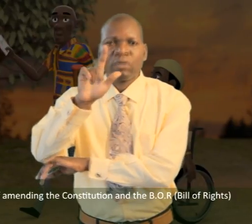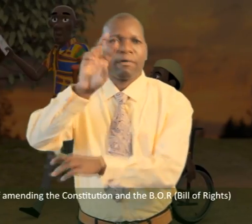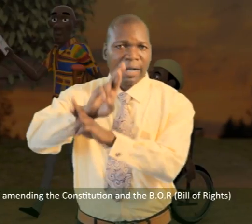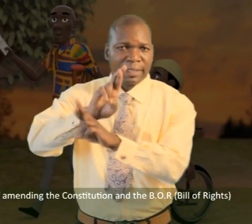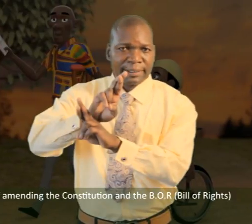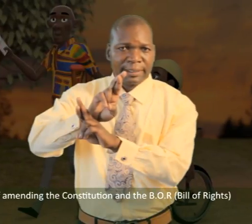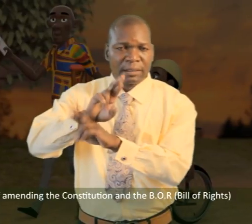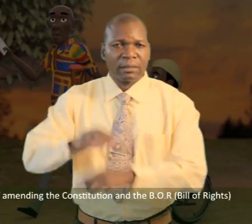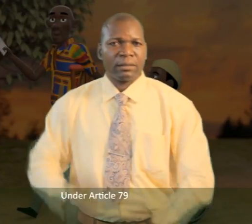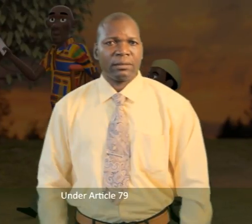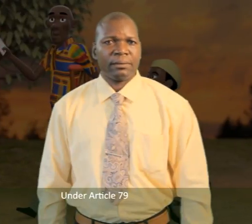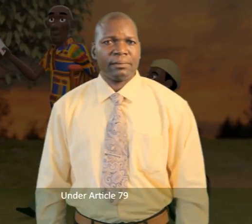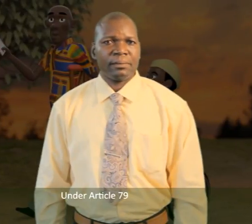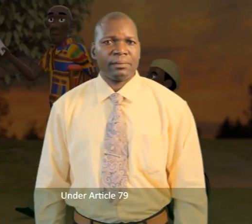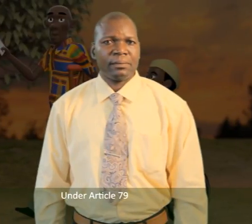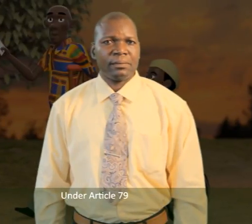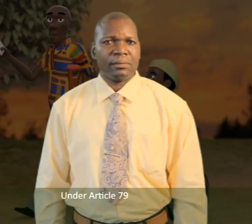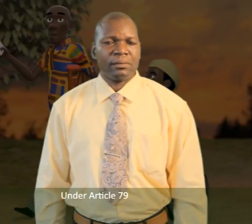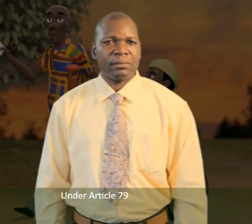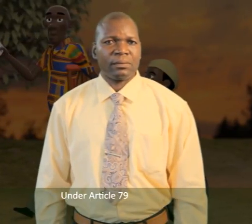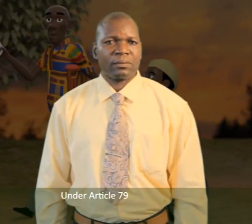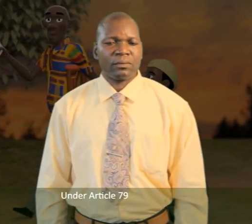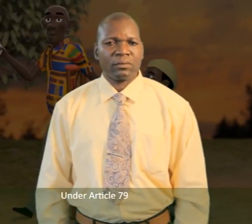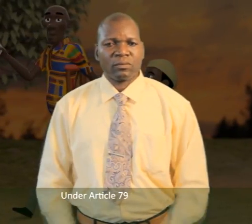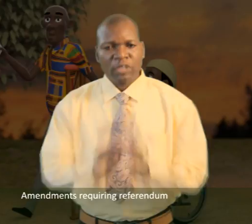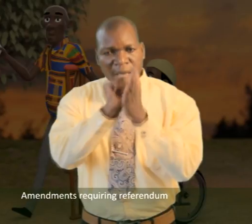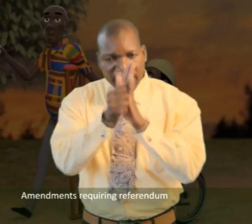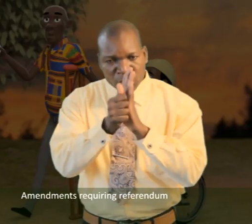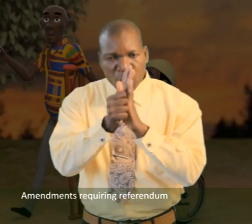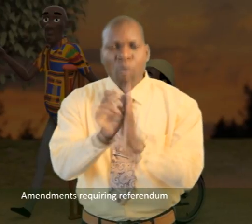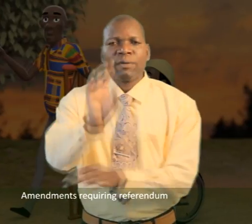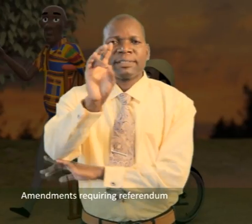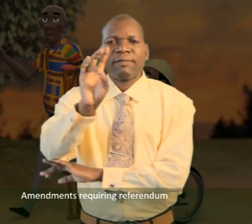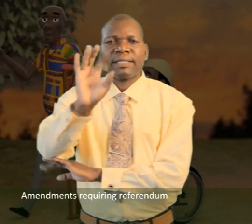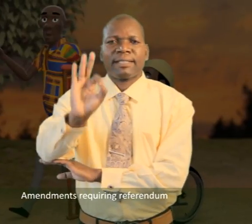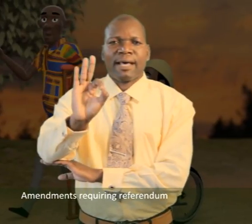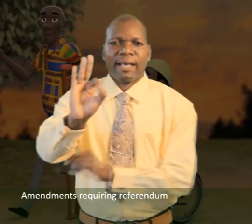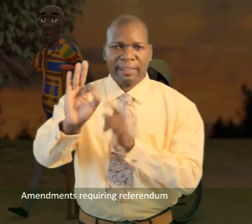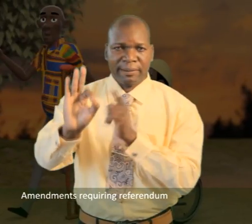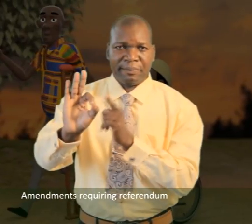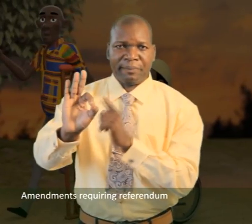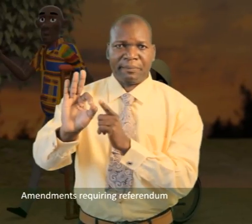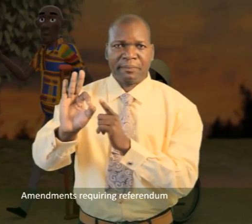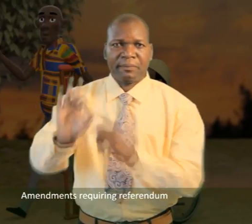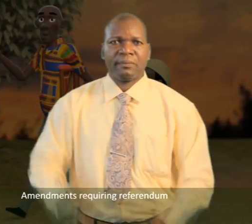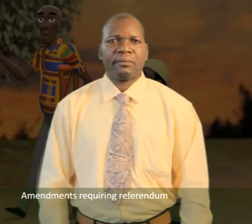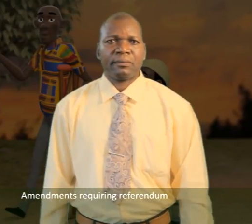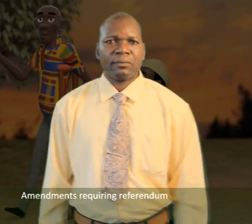Rights. Under Article 79, amendments requiring referendum. Bill